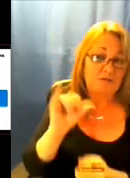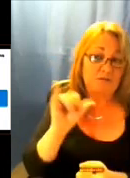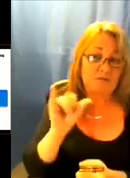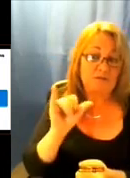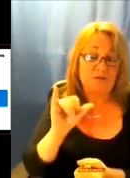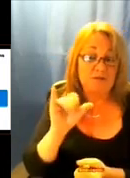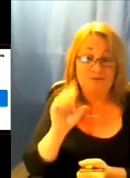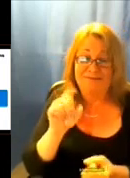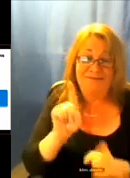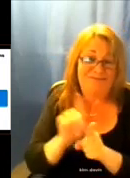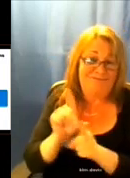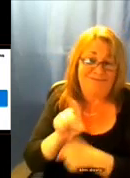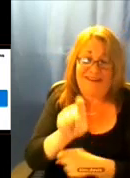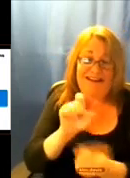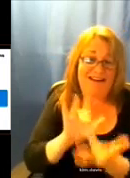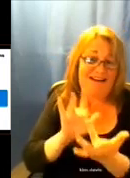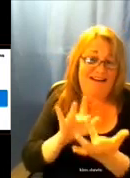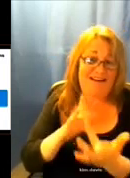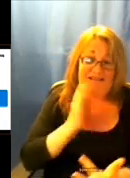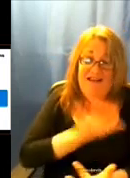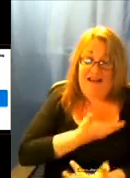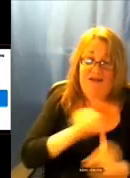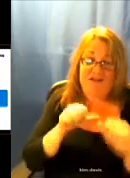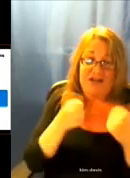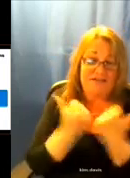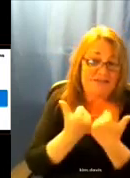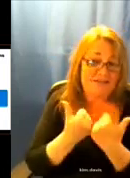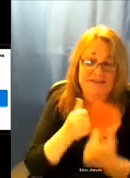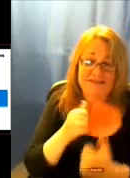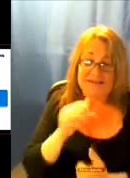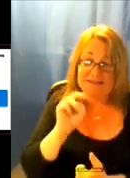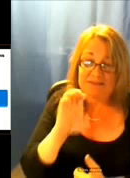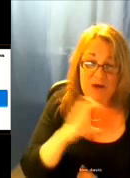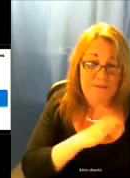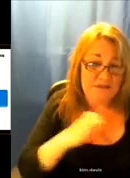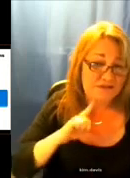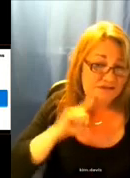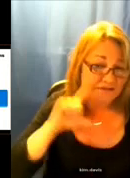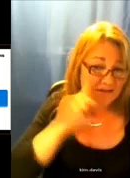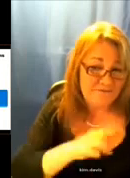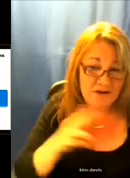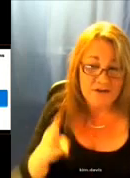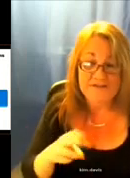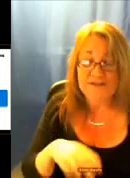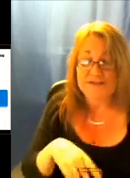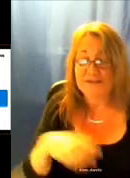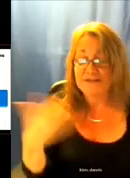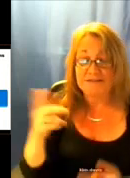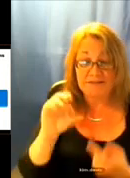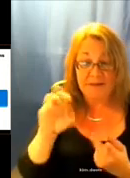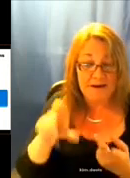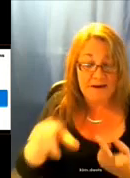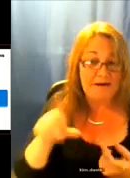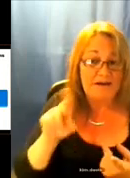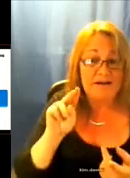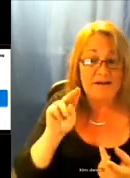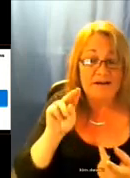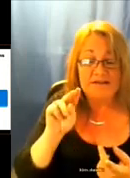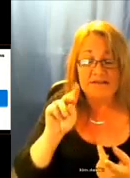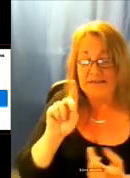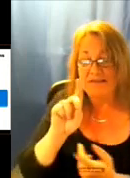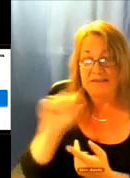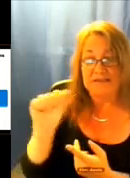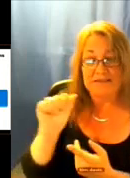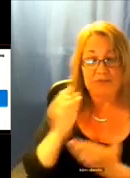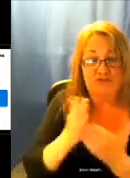complaint with them to see if they'll be able to come in and support and advocate with you, or even get in touch with us here at the Nebraska Commission for